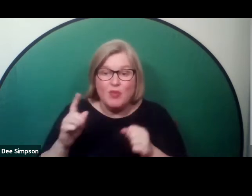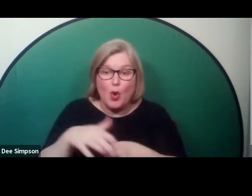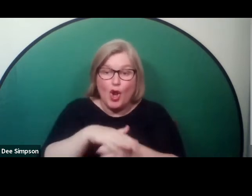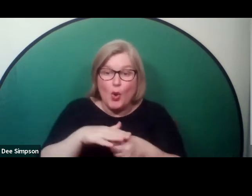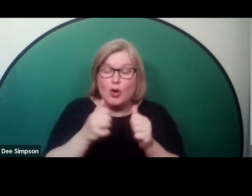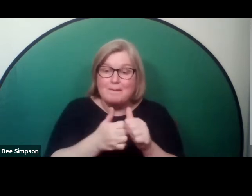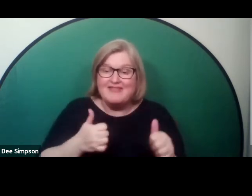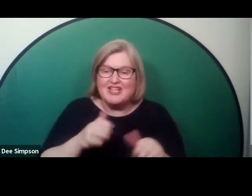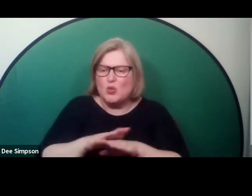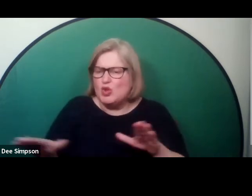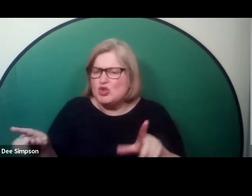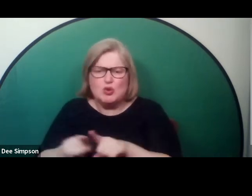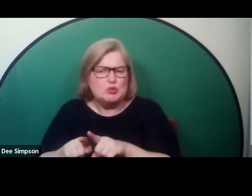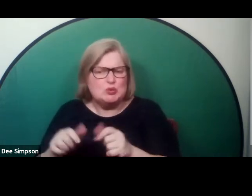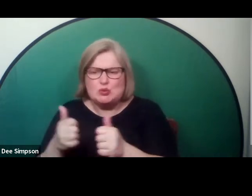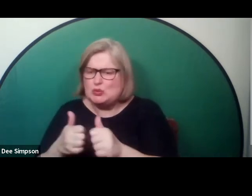isn't.